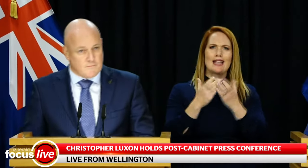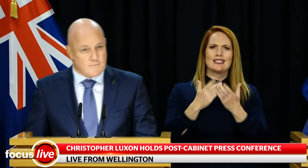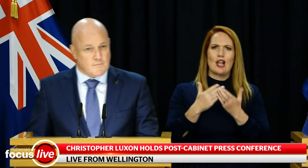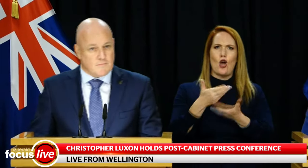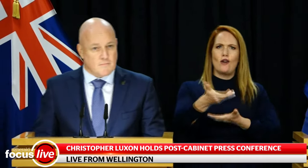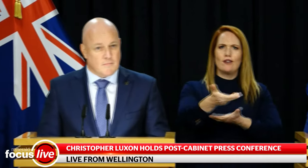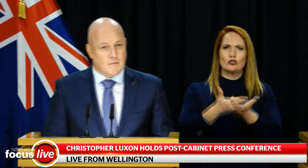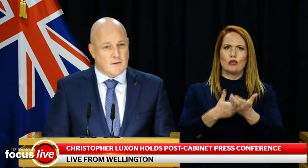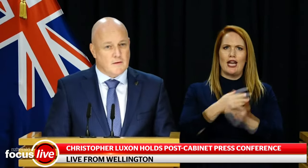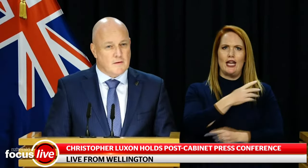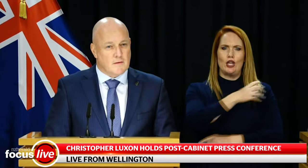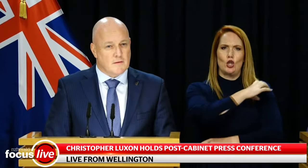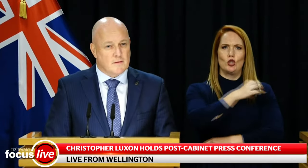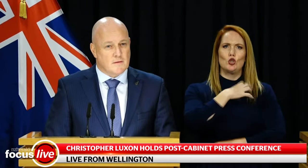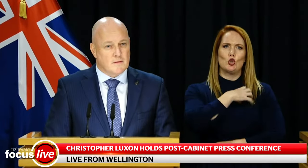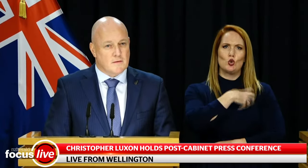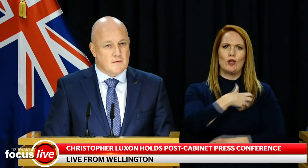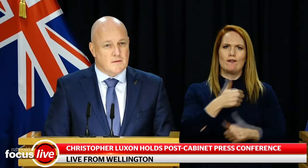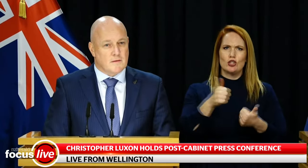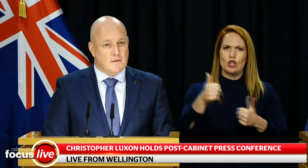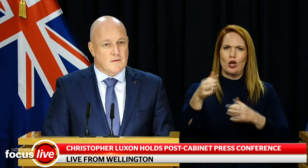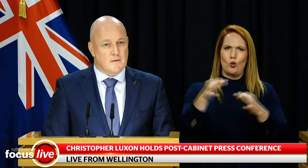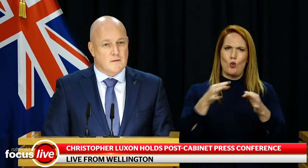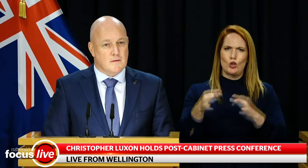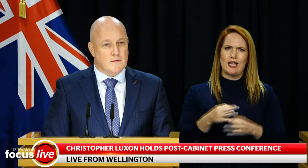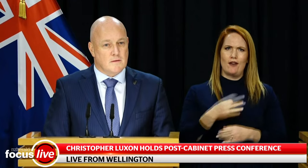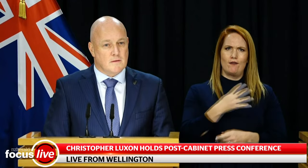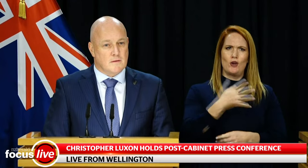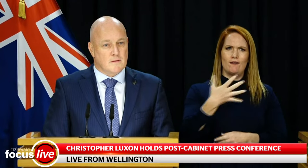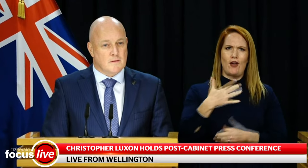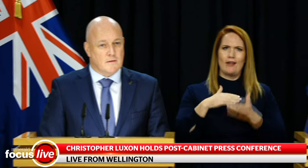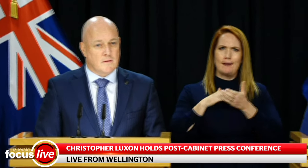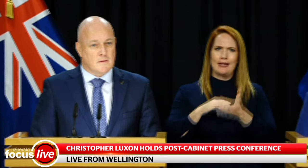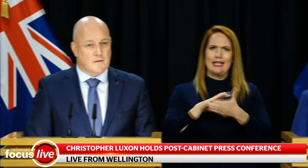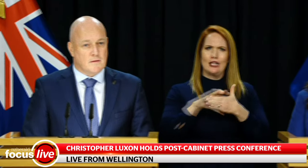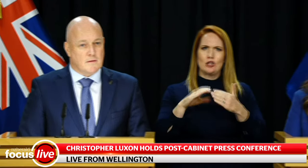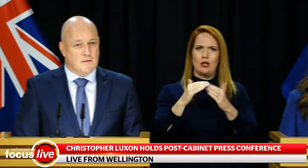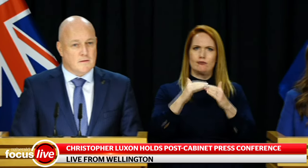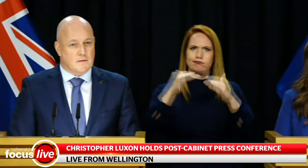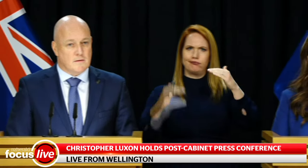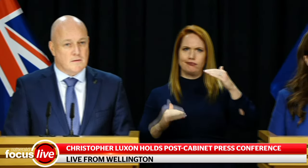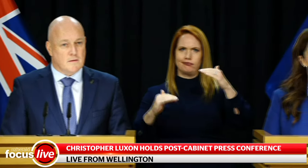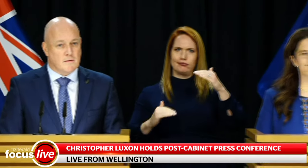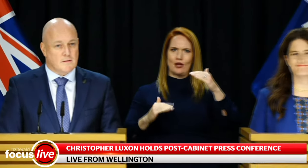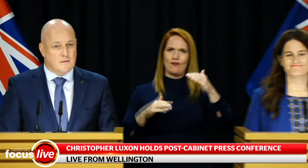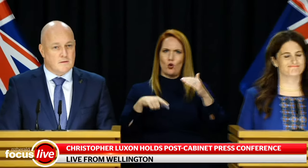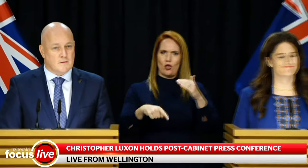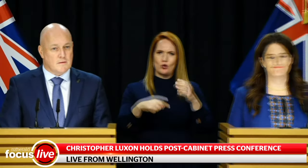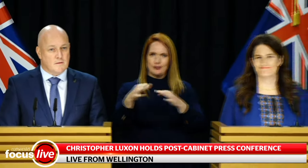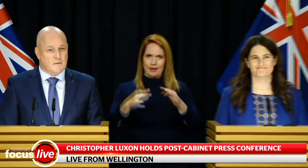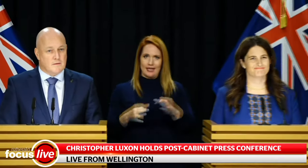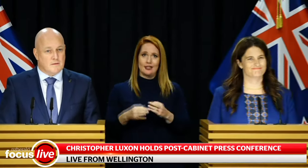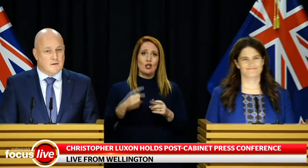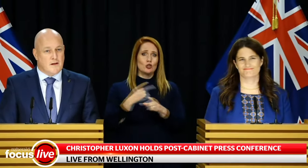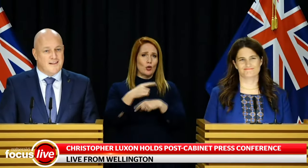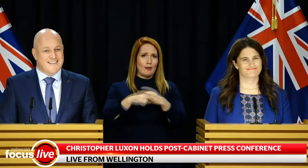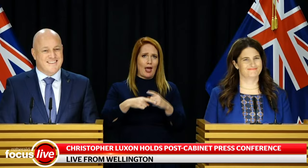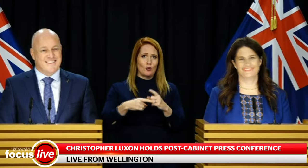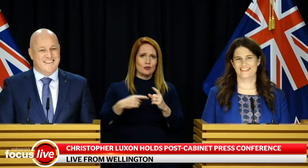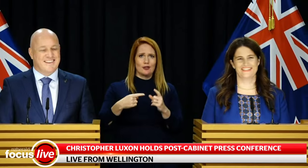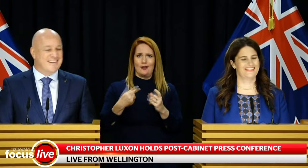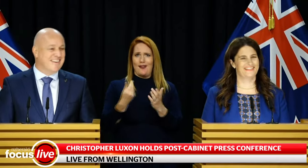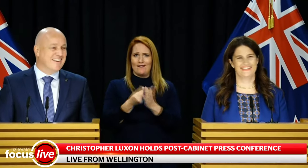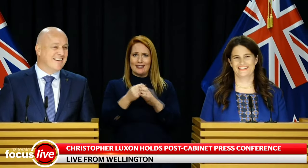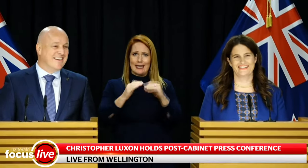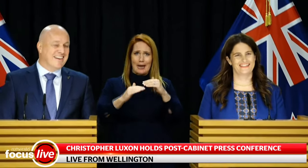there's a $500 million shortfall in the indexation plans, and he says with the unders and overs, you could be